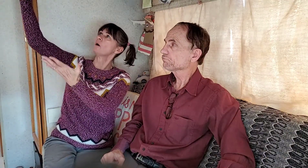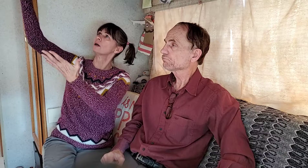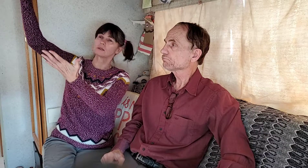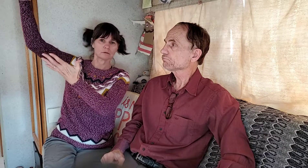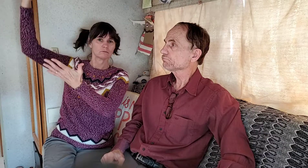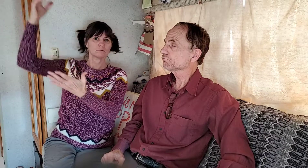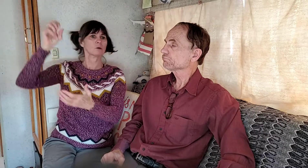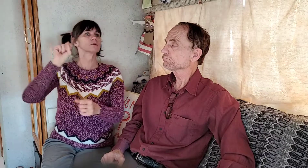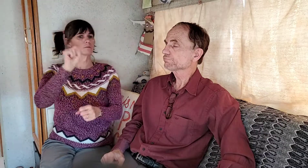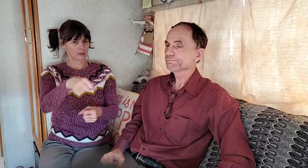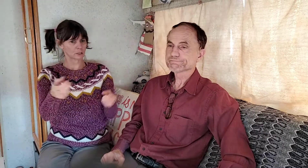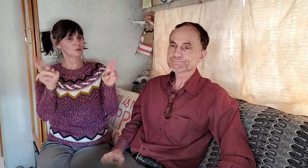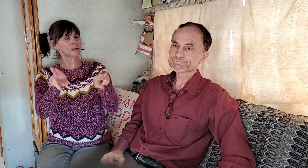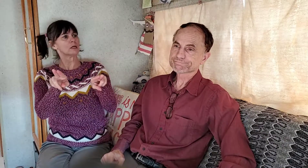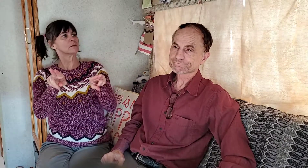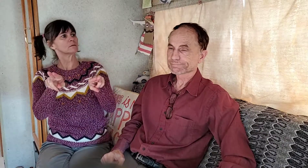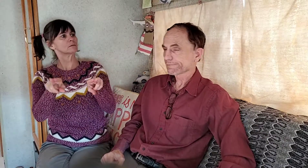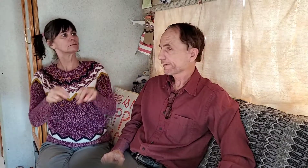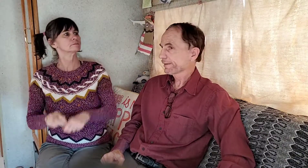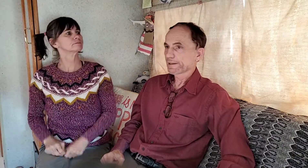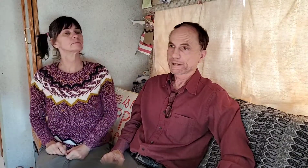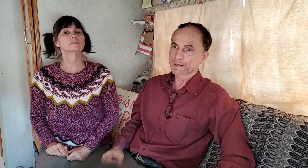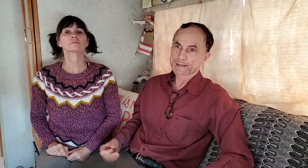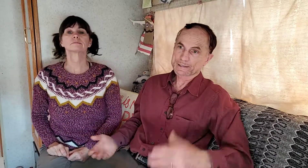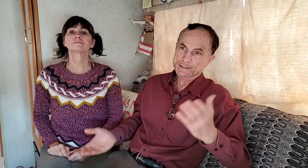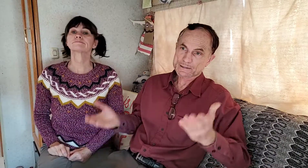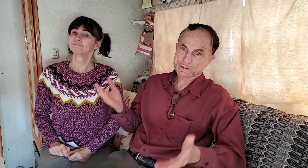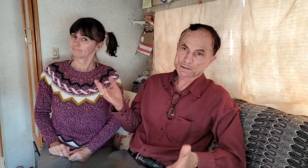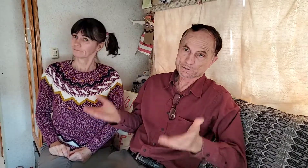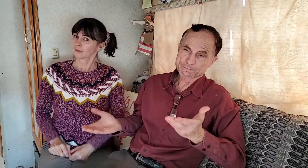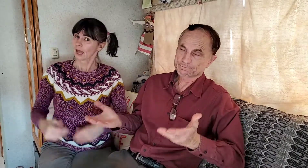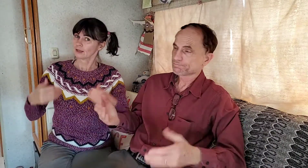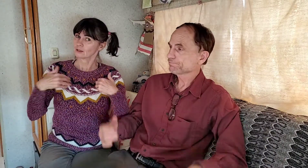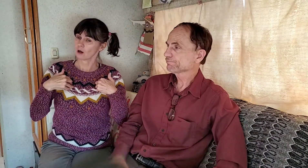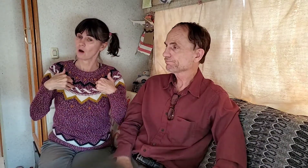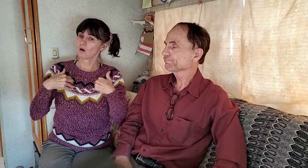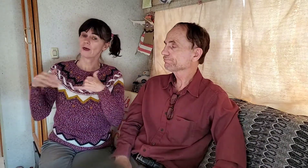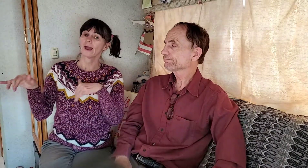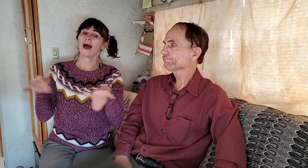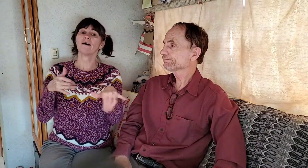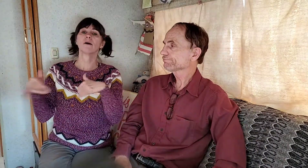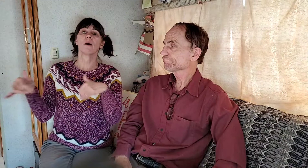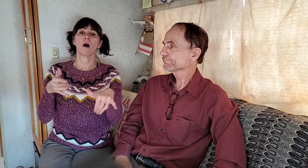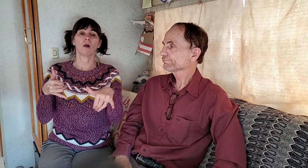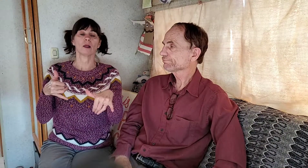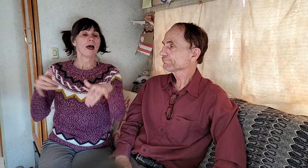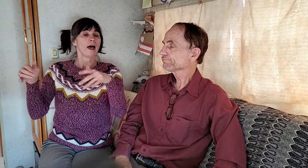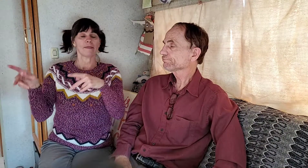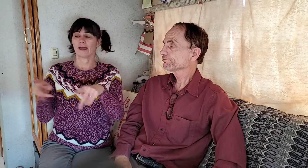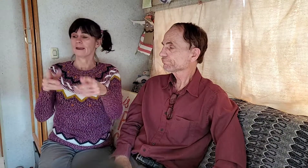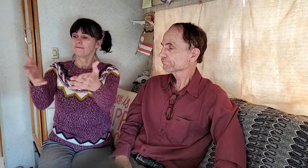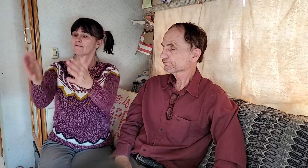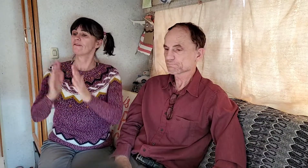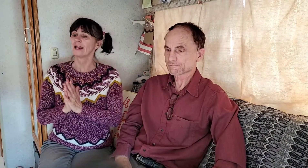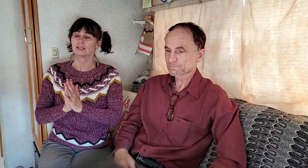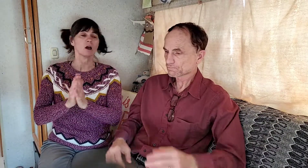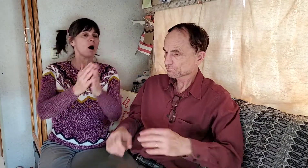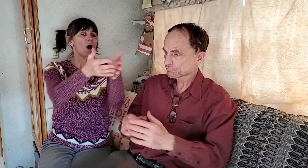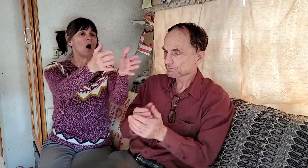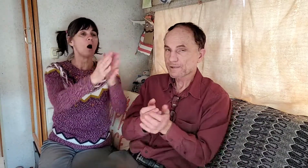Horus. It was meant to be. I guess so. And so they have a ball, and they invite all